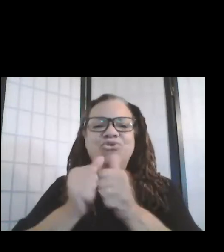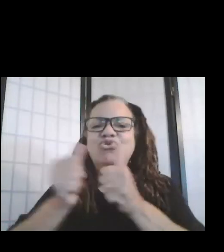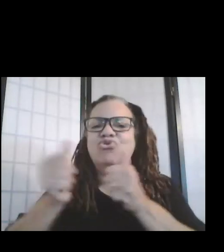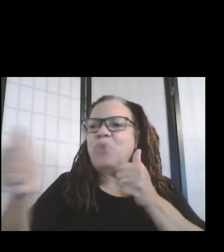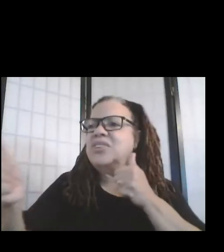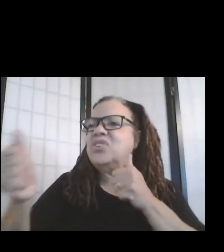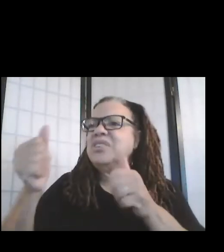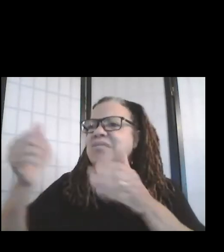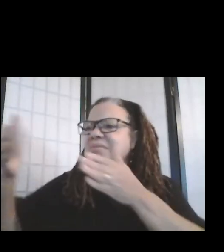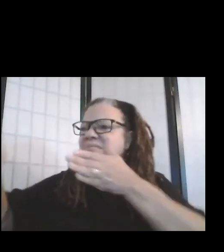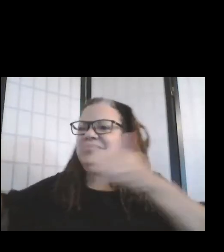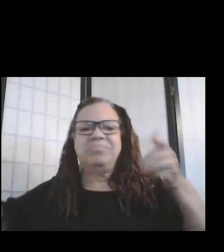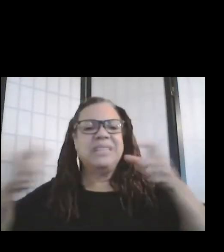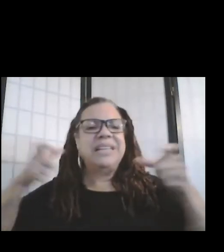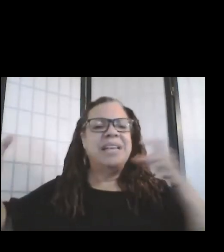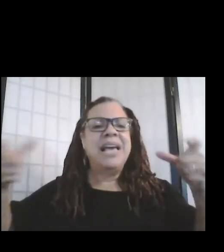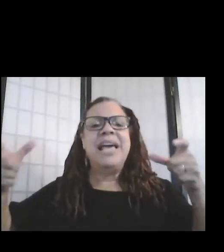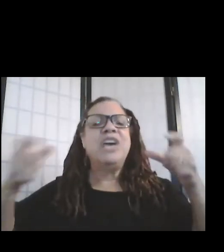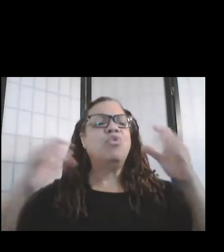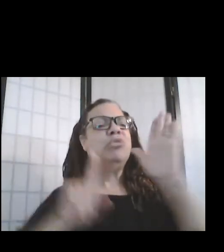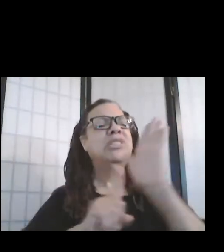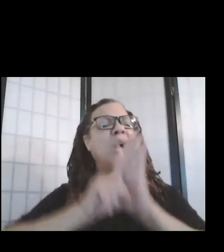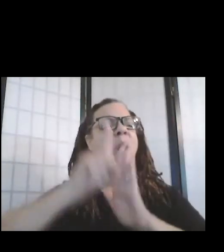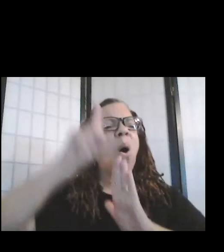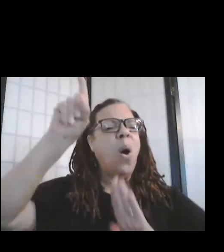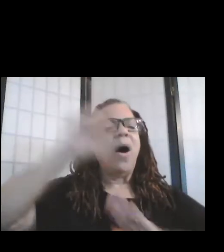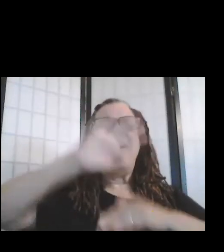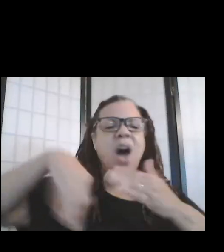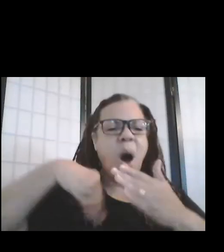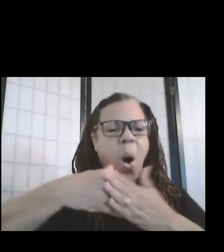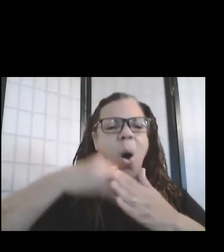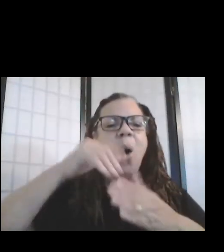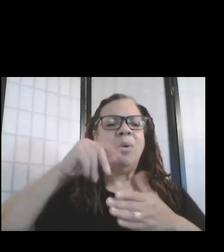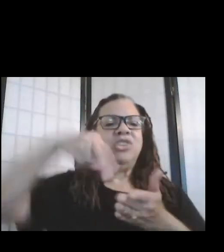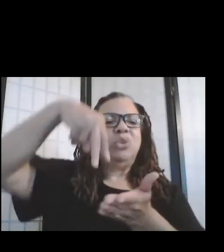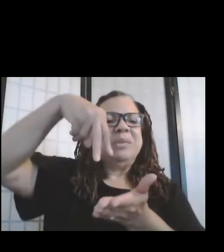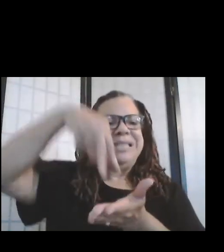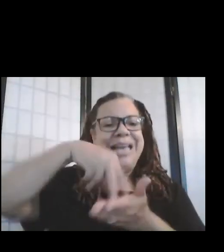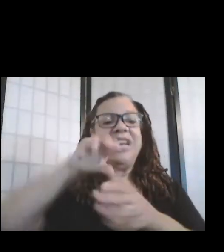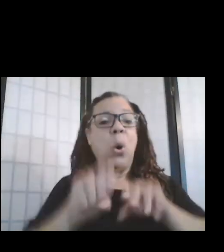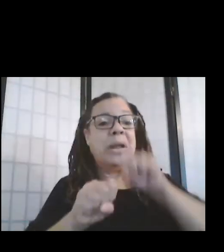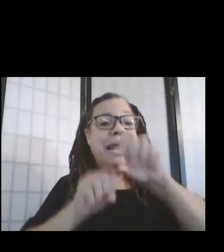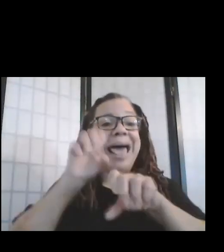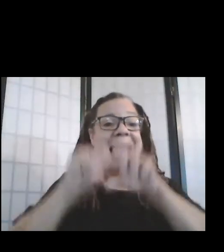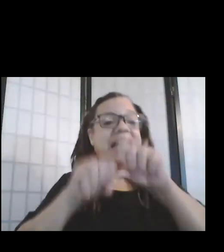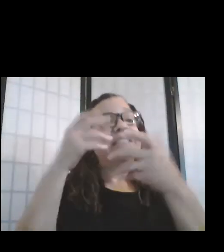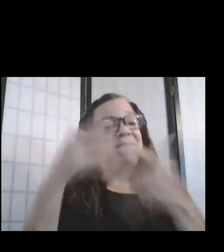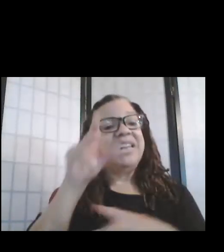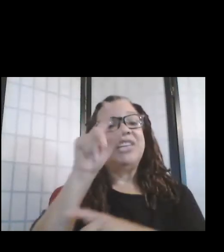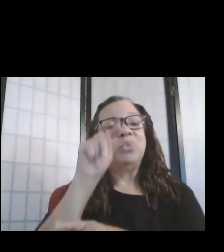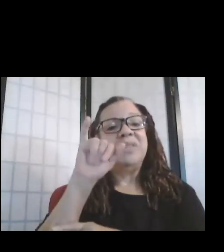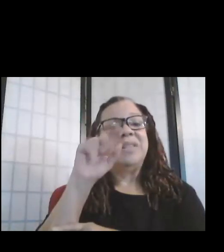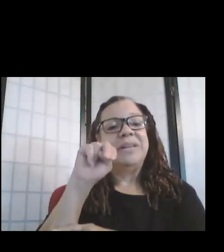property lines, grew so tall that Lucy worked standing on step ladders. Soon, the